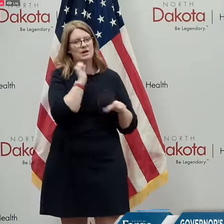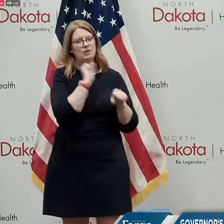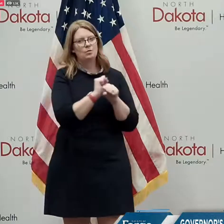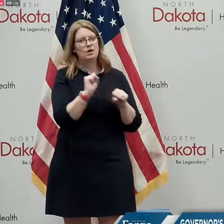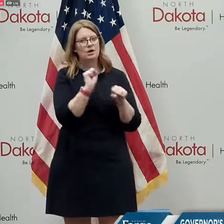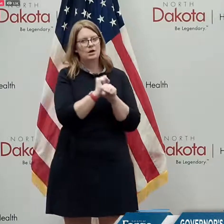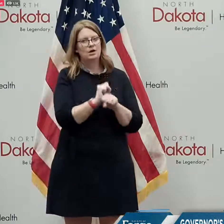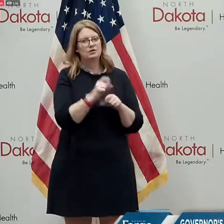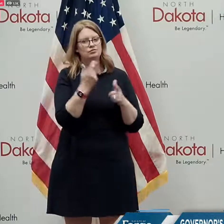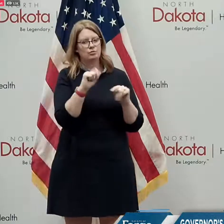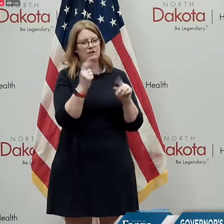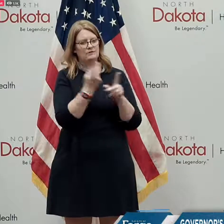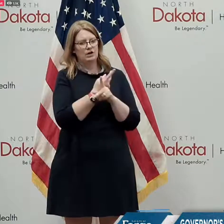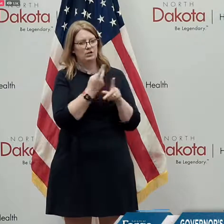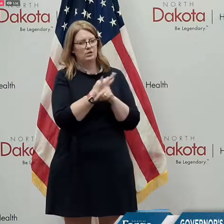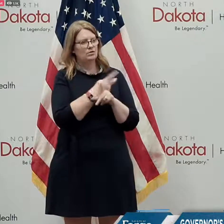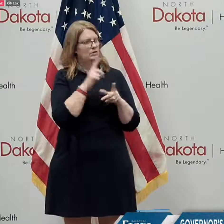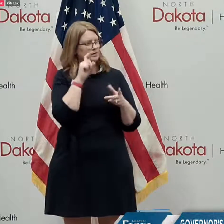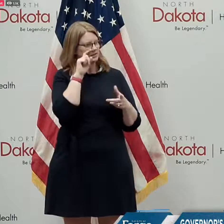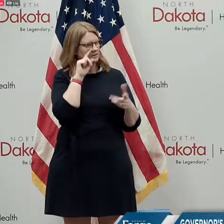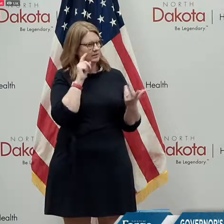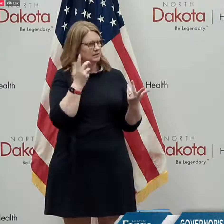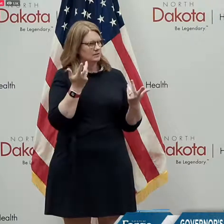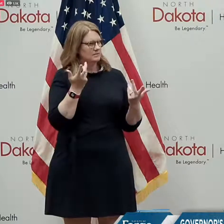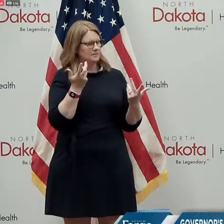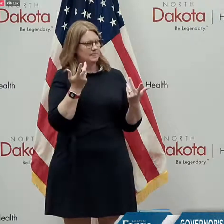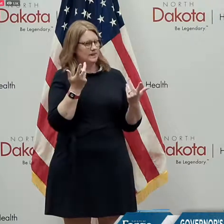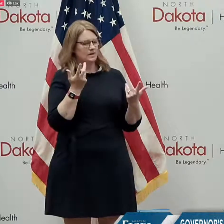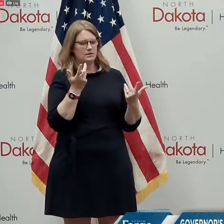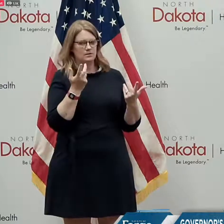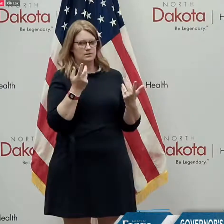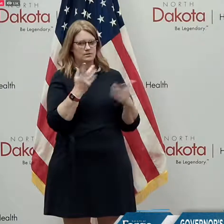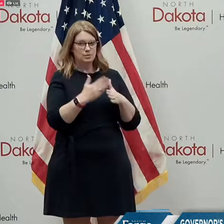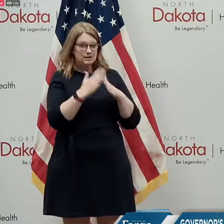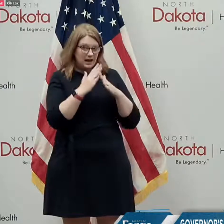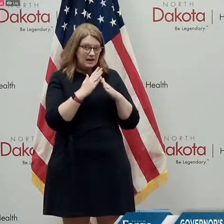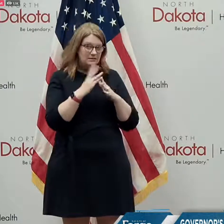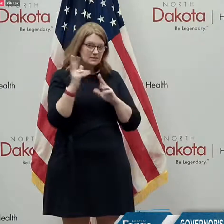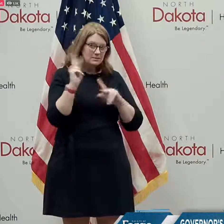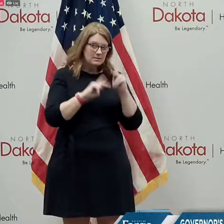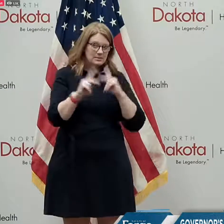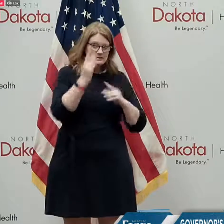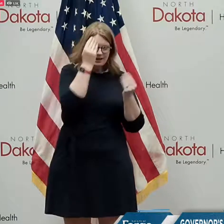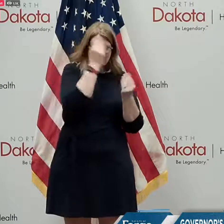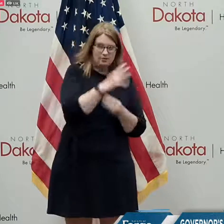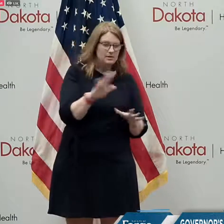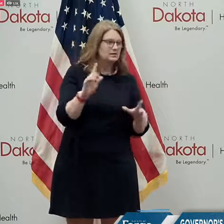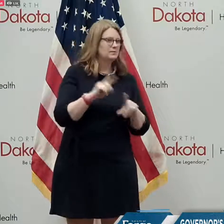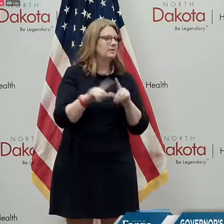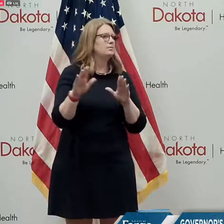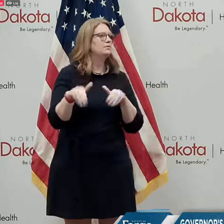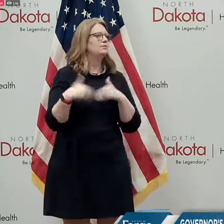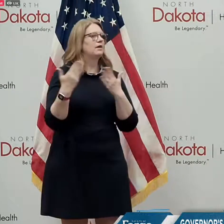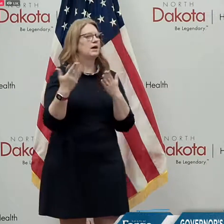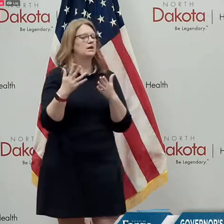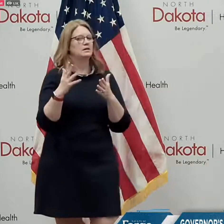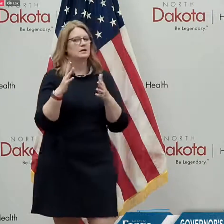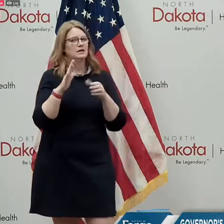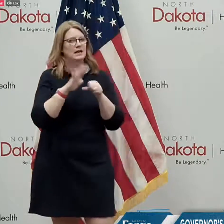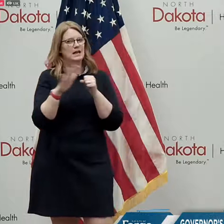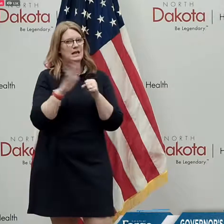right now to try to figure out where we can protect people's personal information, but give enough information